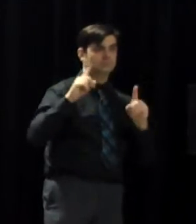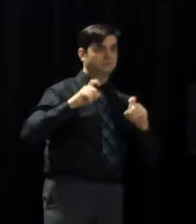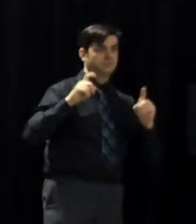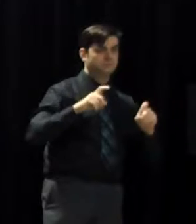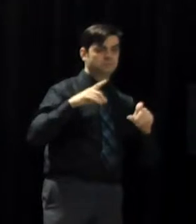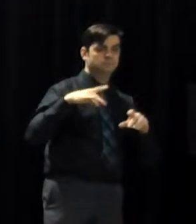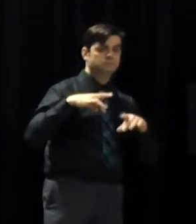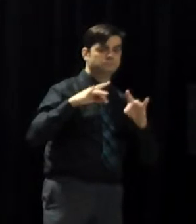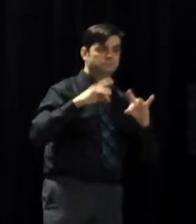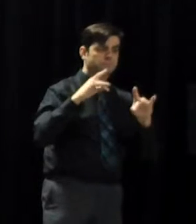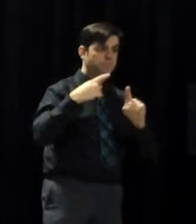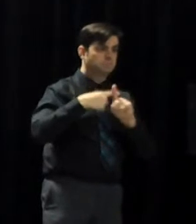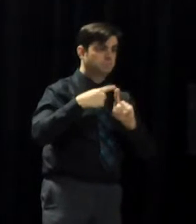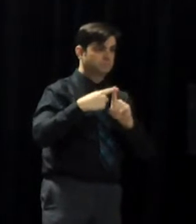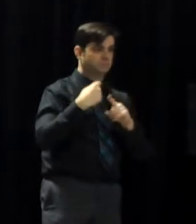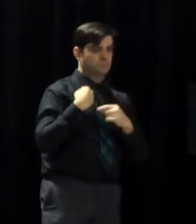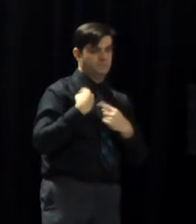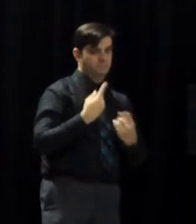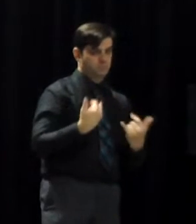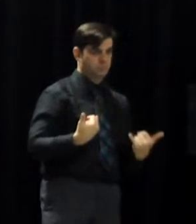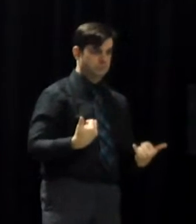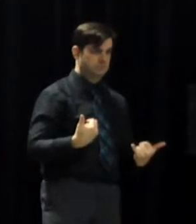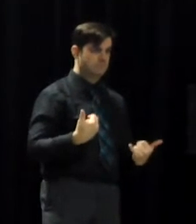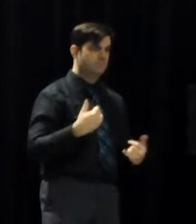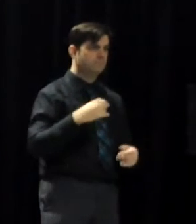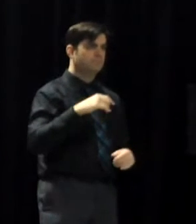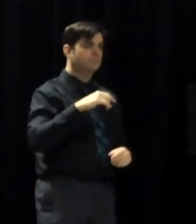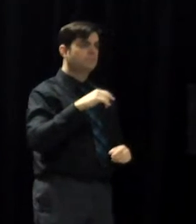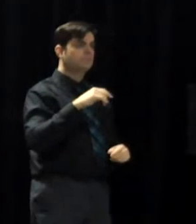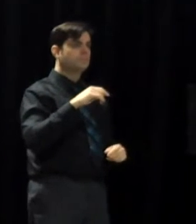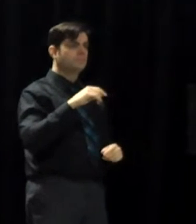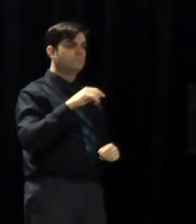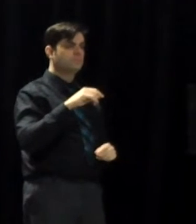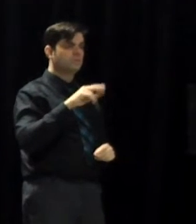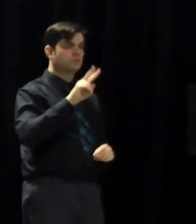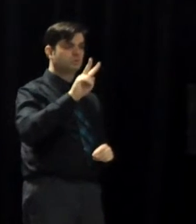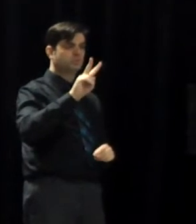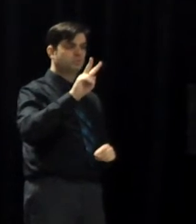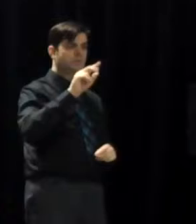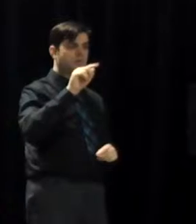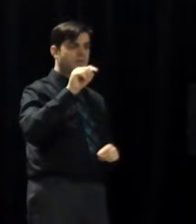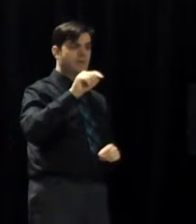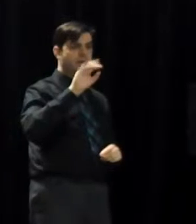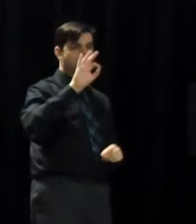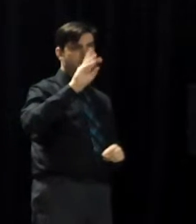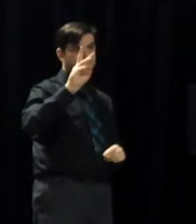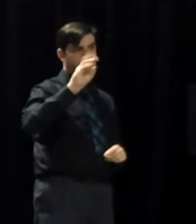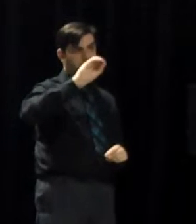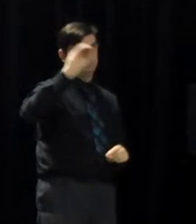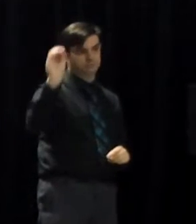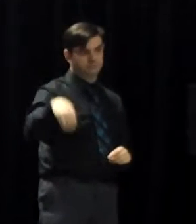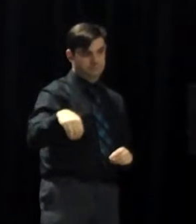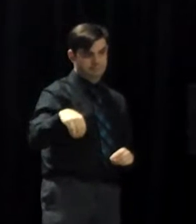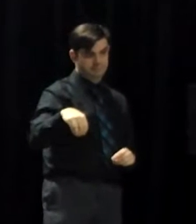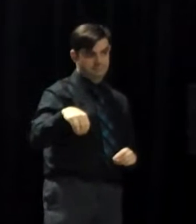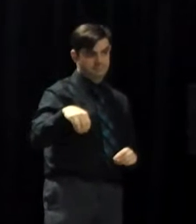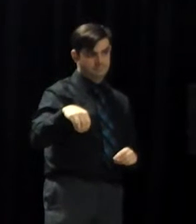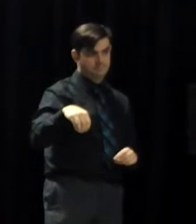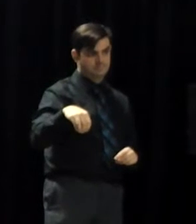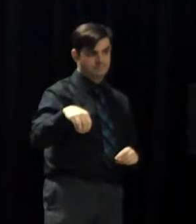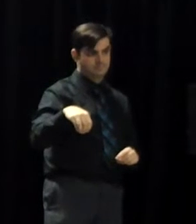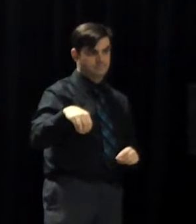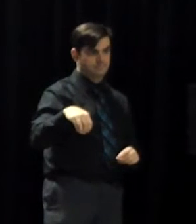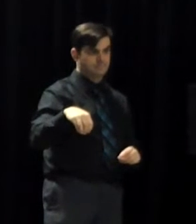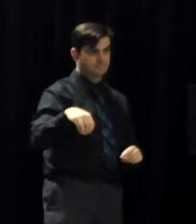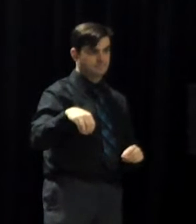0.296%. Good positive rate, still showing us that there is not transmission happening in these